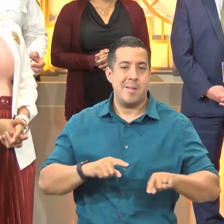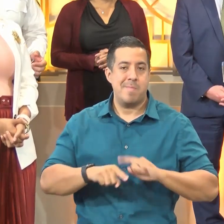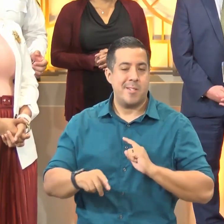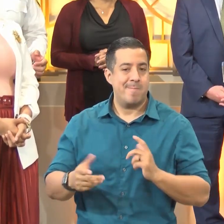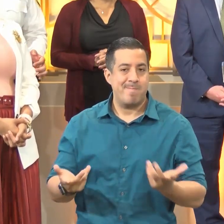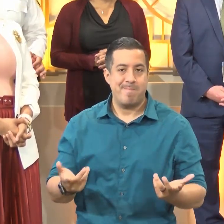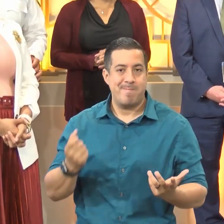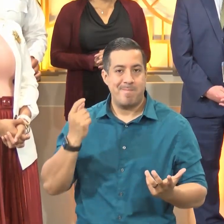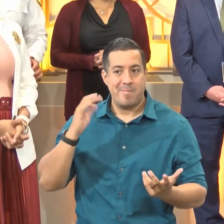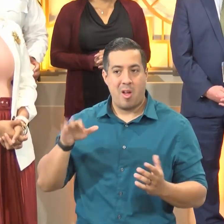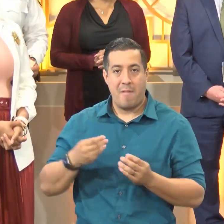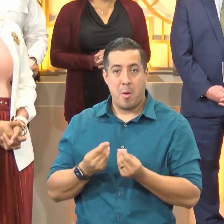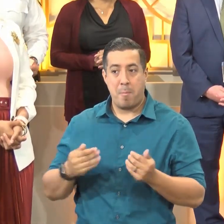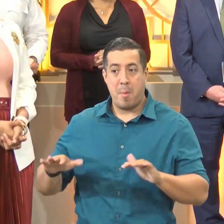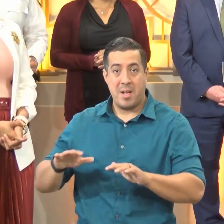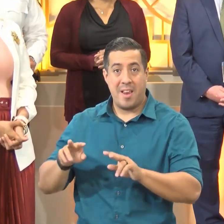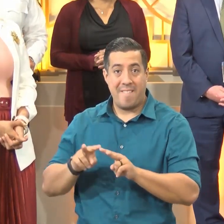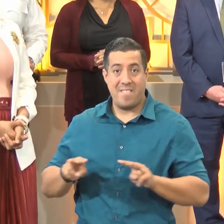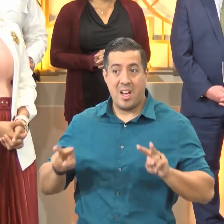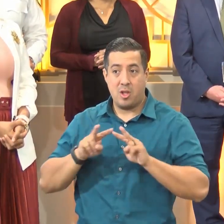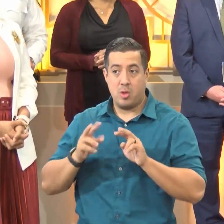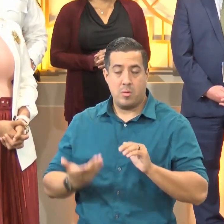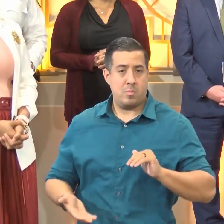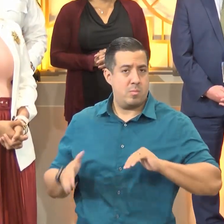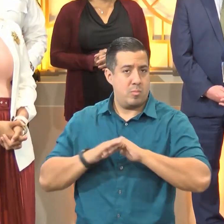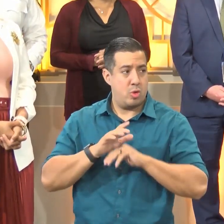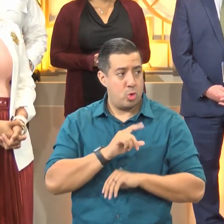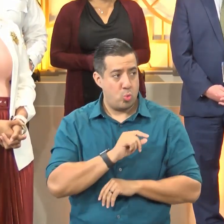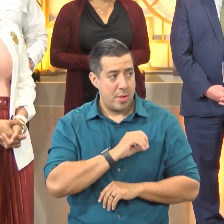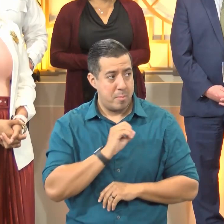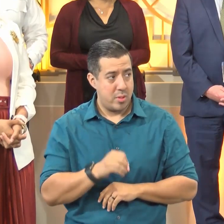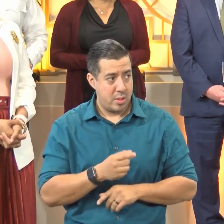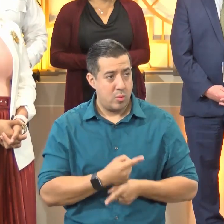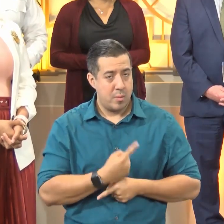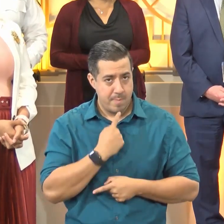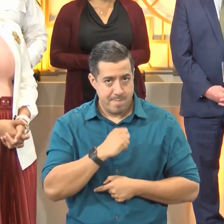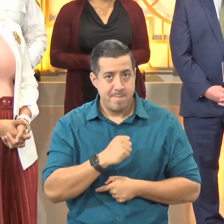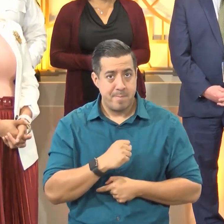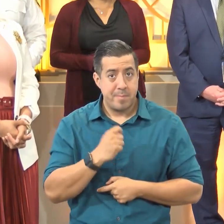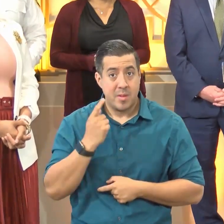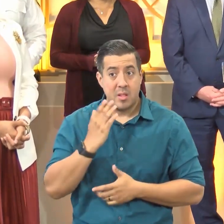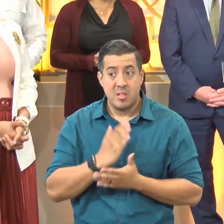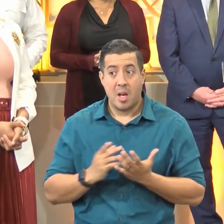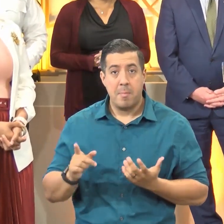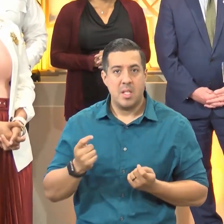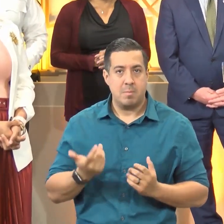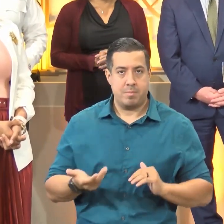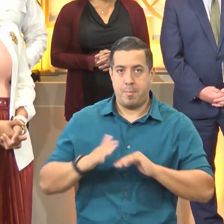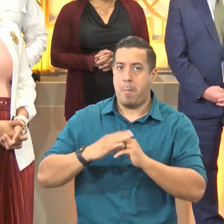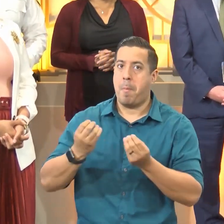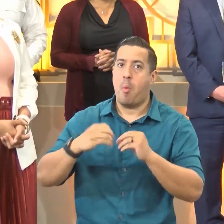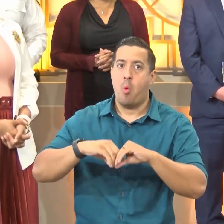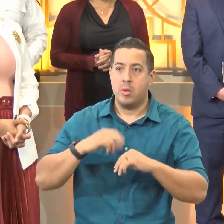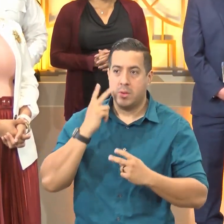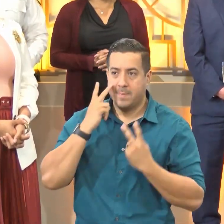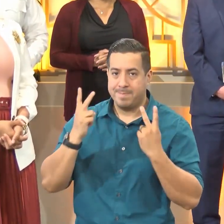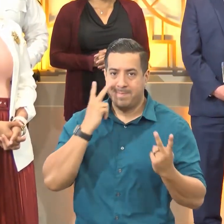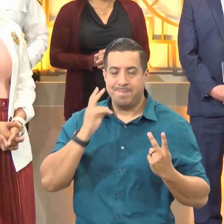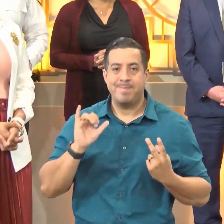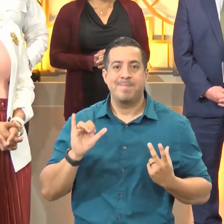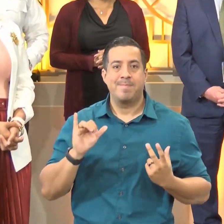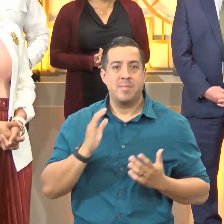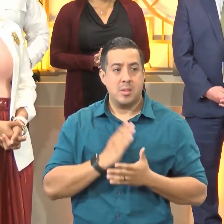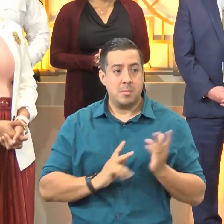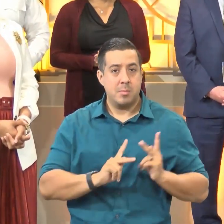recognize property values have increased 20%, and in some cases more. We recognize all of the elements